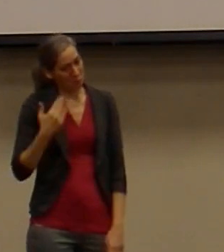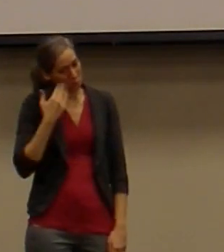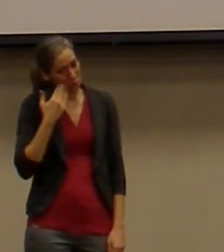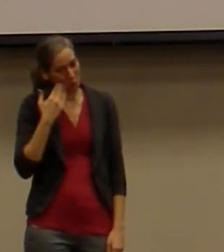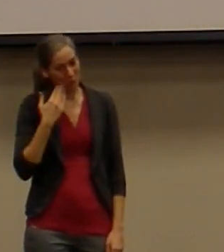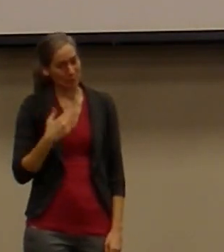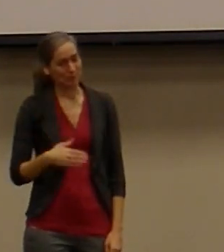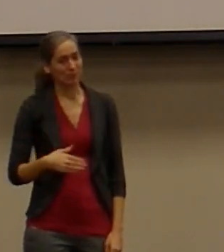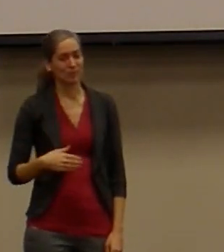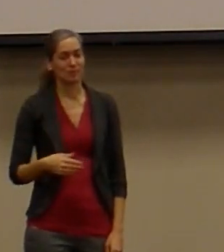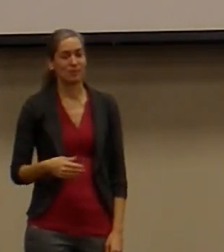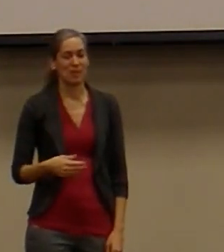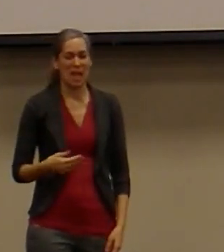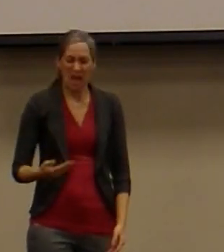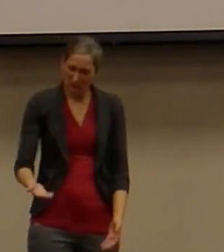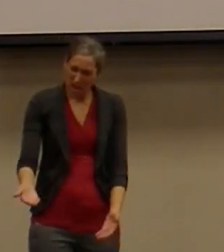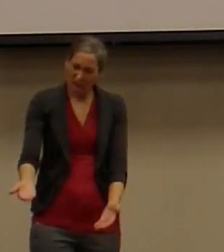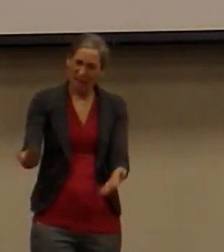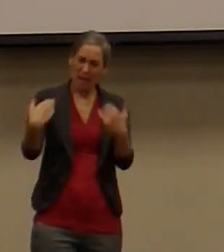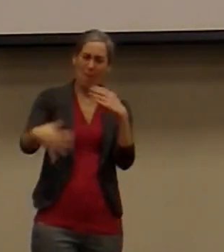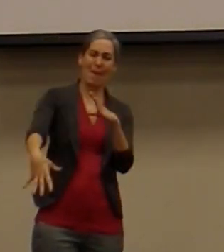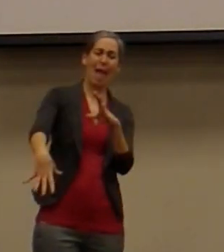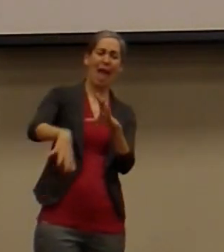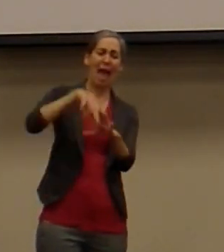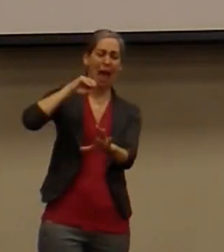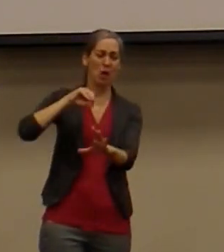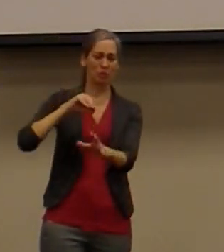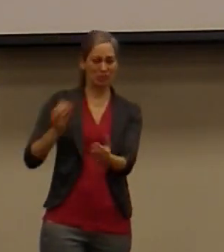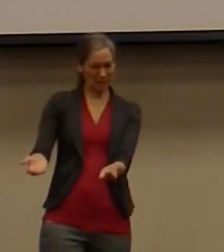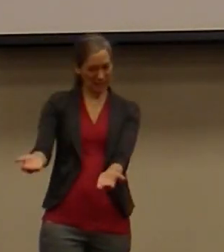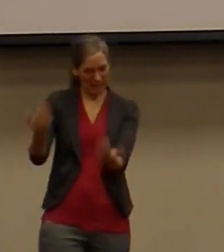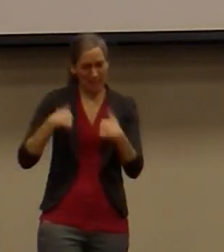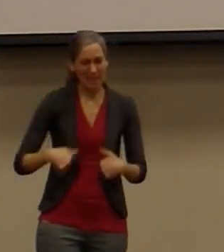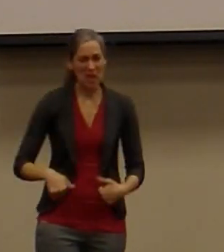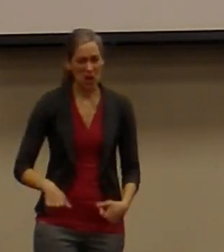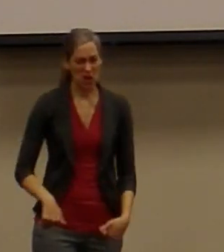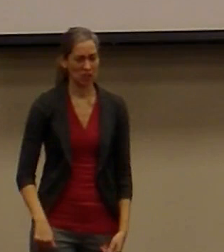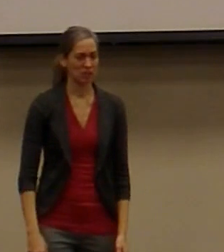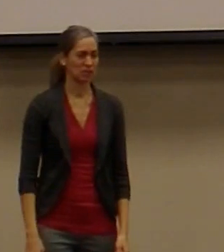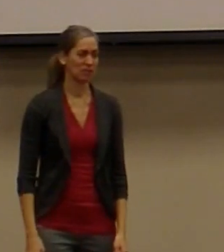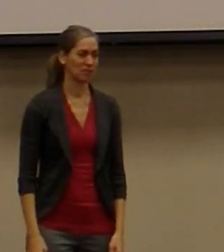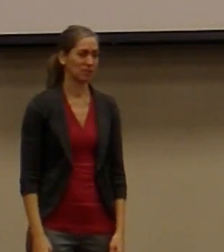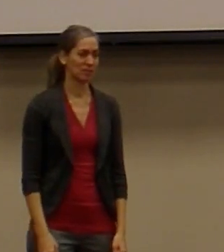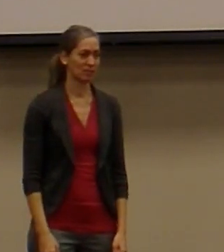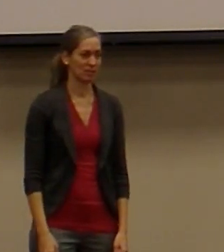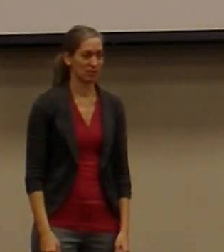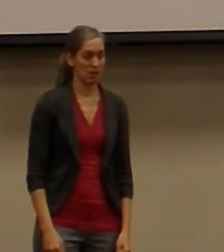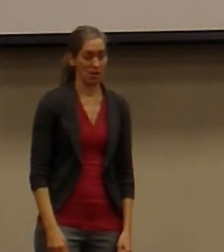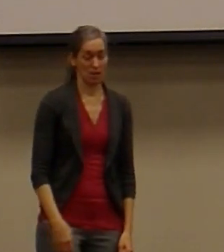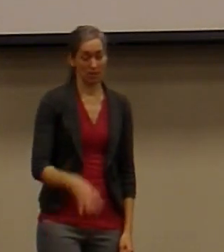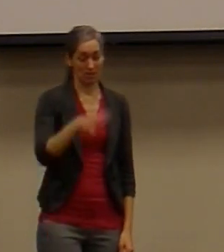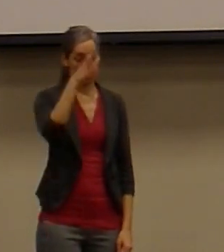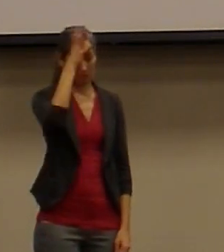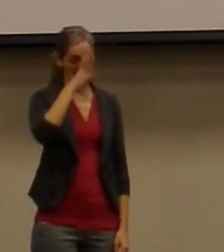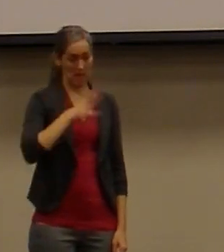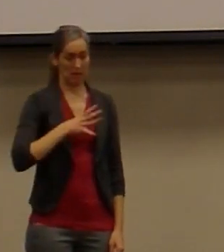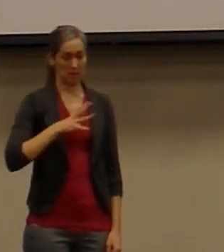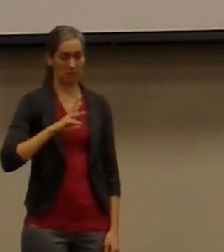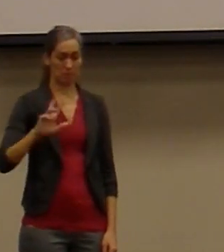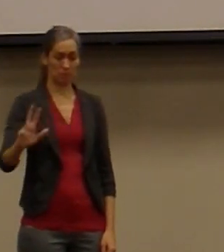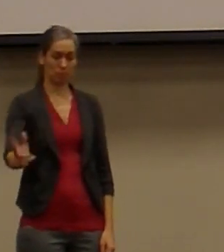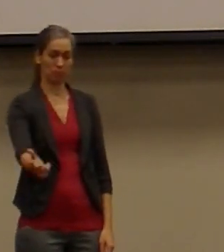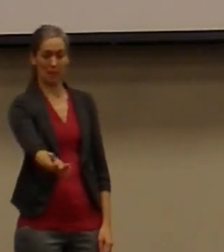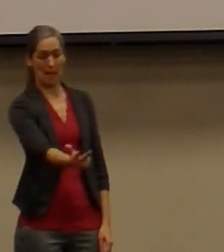event began. "Come out. Come here." So Shadrach, Meshach, and